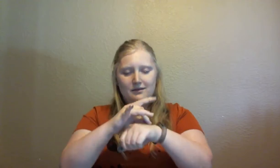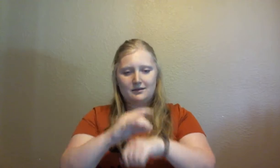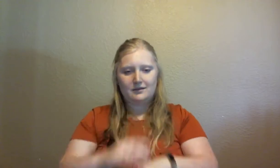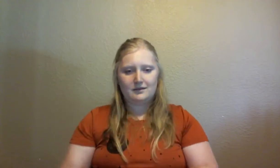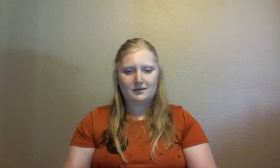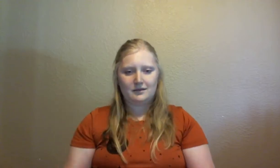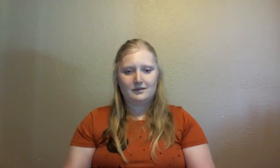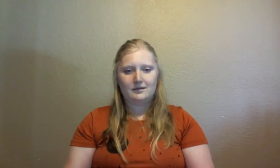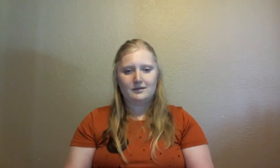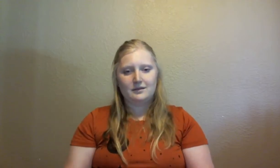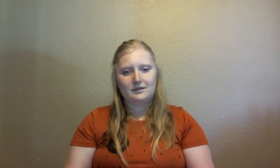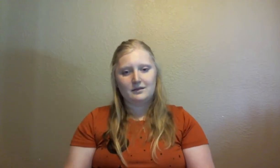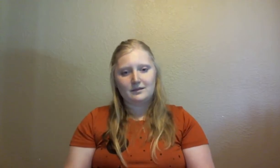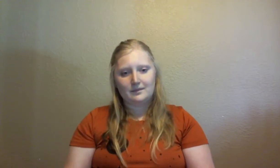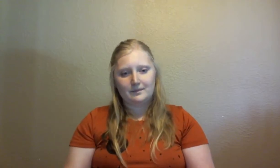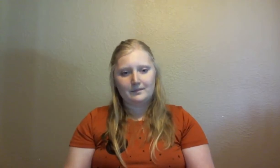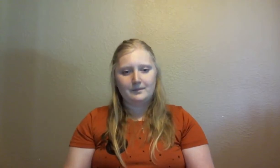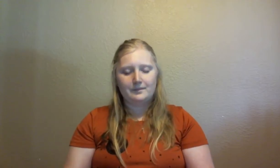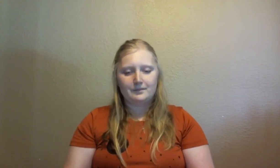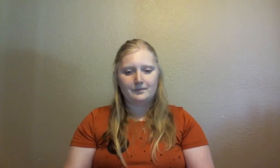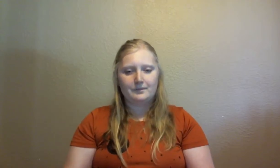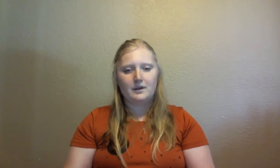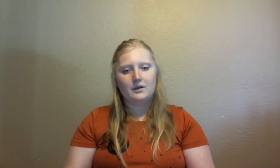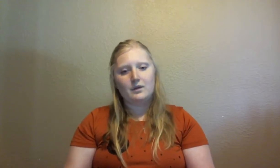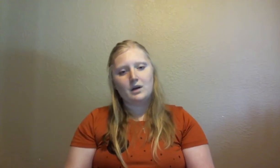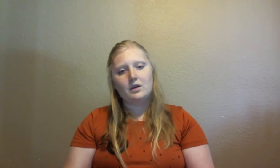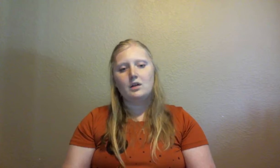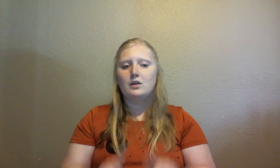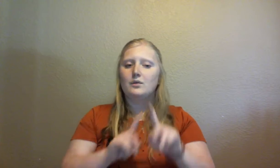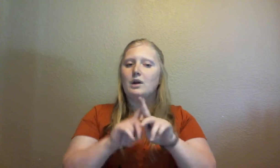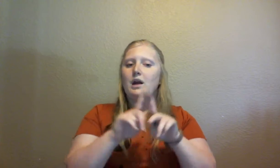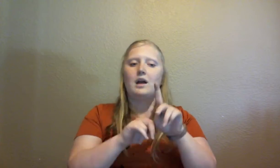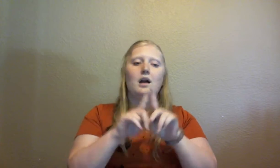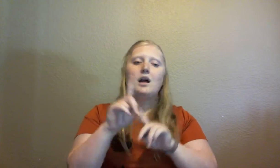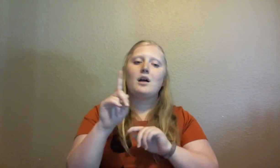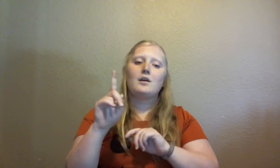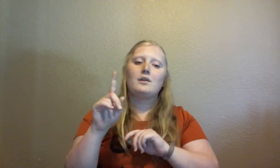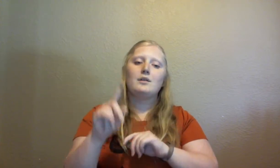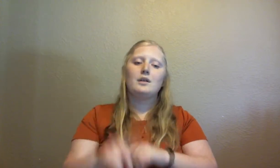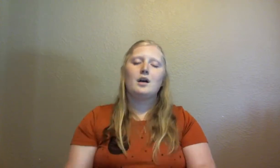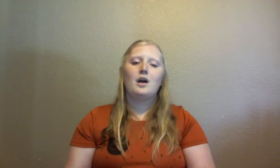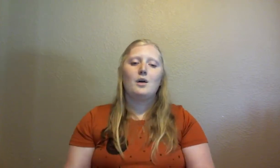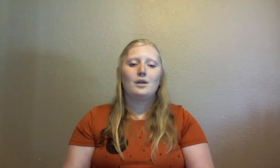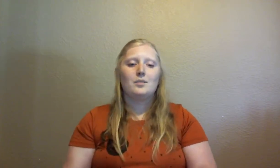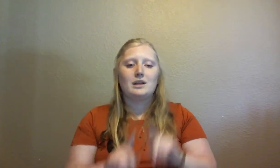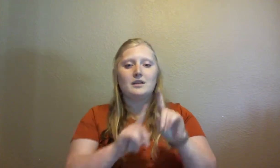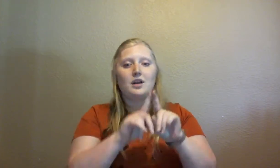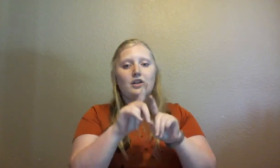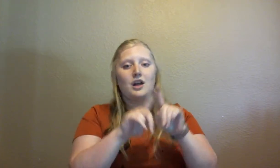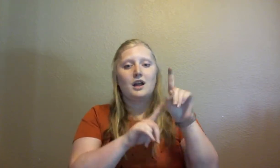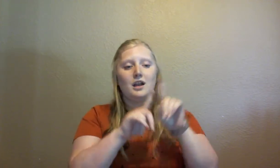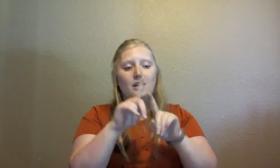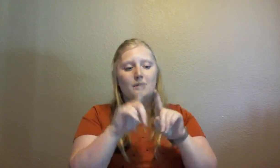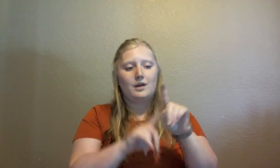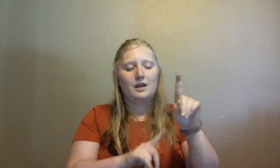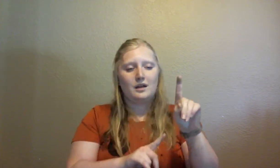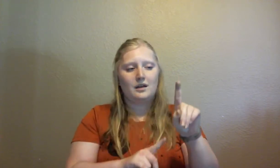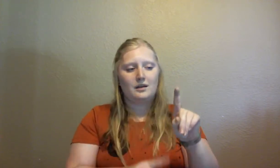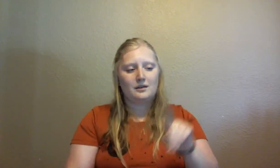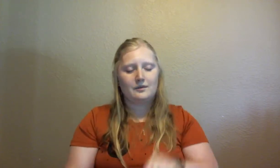the galaxy, where the bright stars shine all around, all around. Where the bright stars shine all